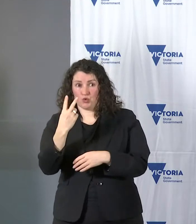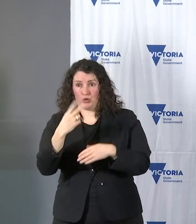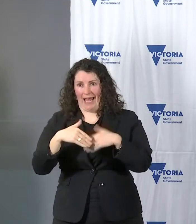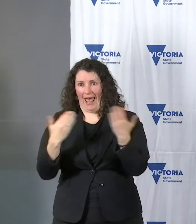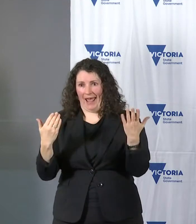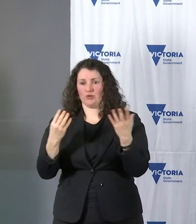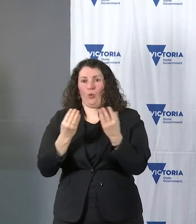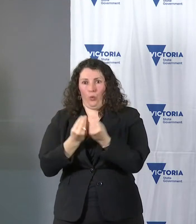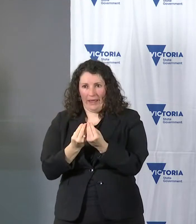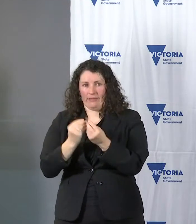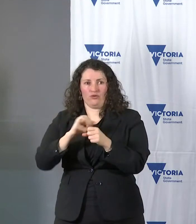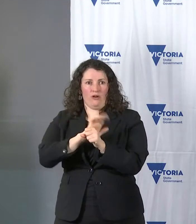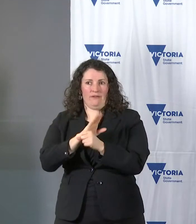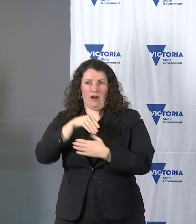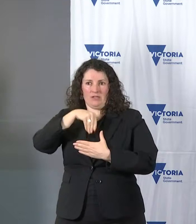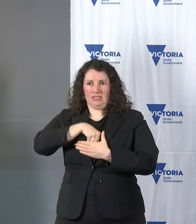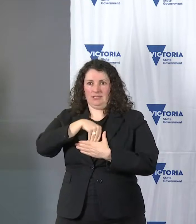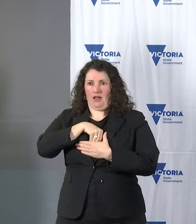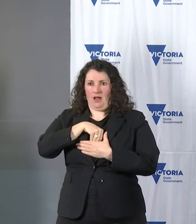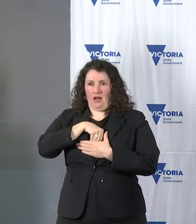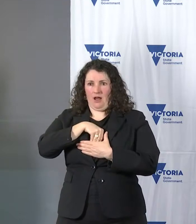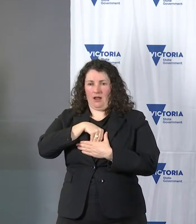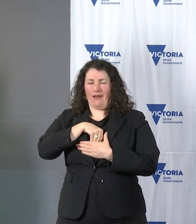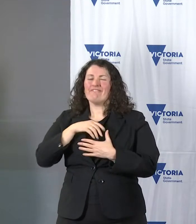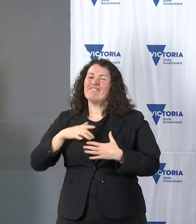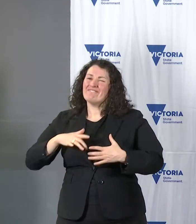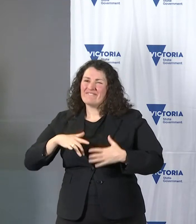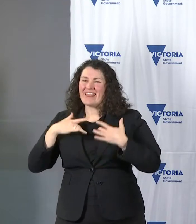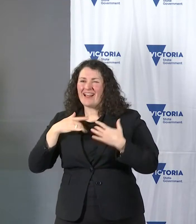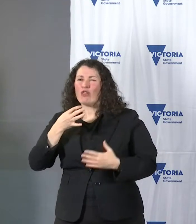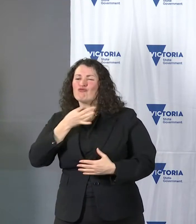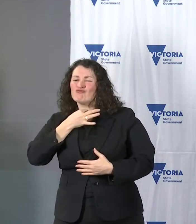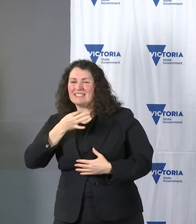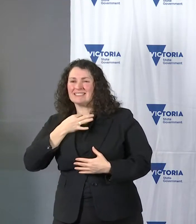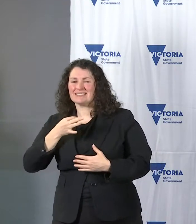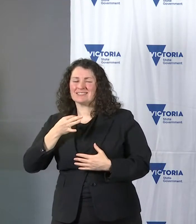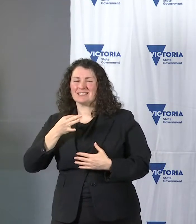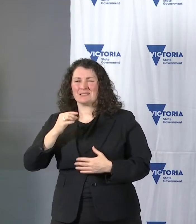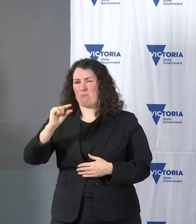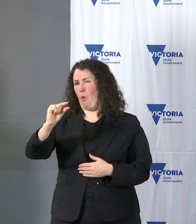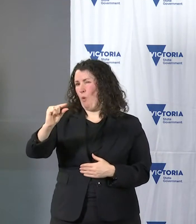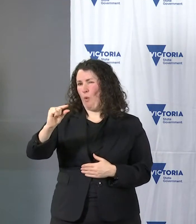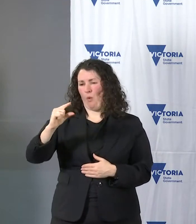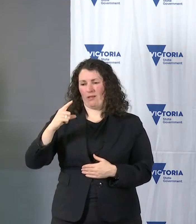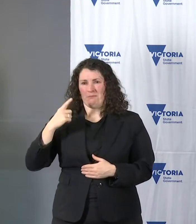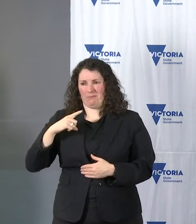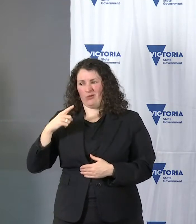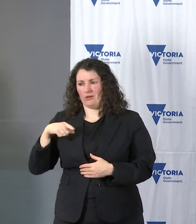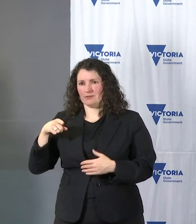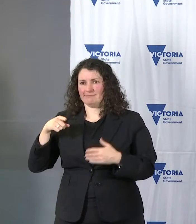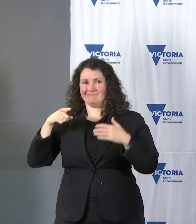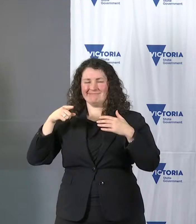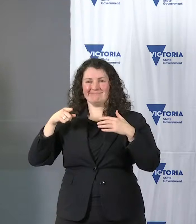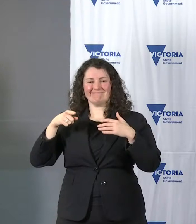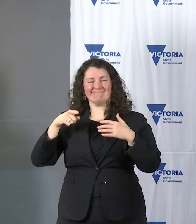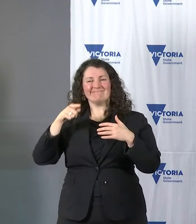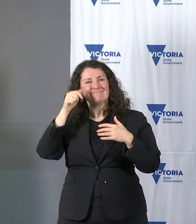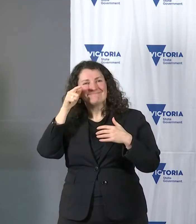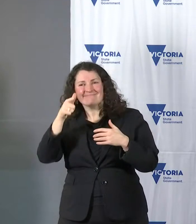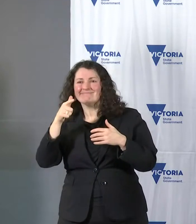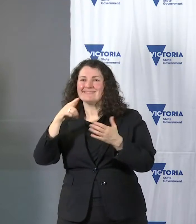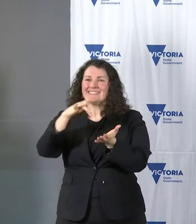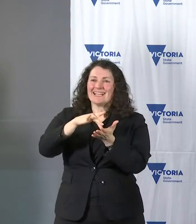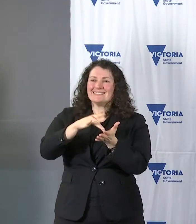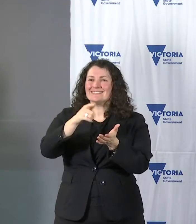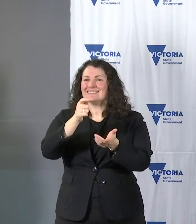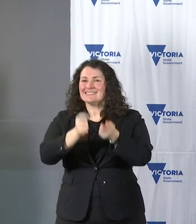believe that there will be minimal risk to those at the site that the testing centre was underway. However, the